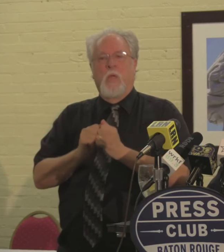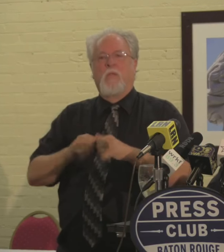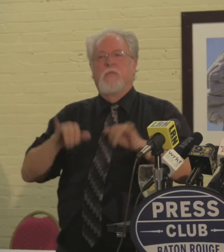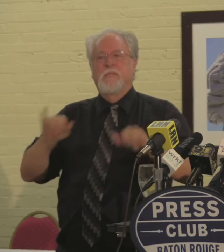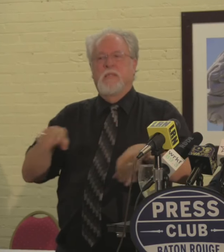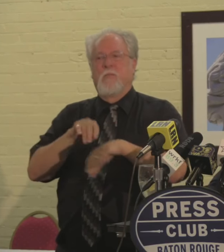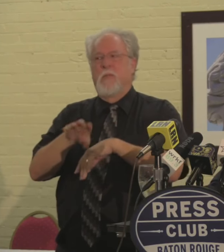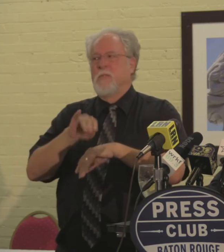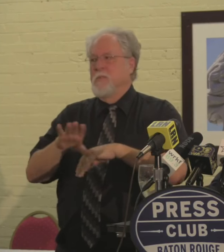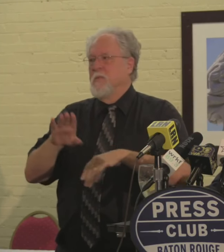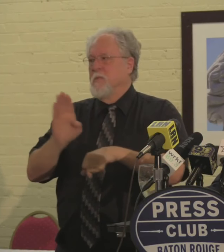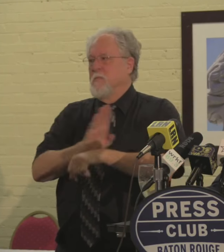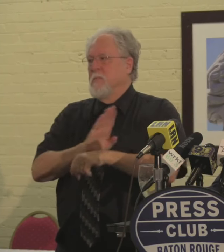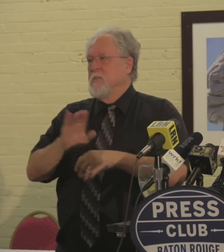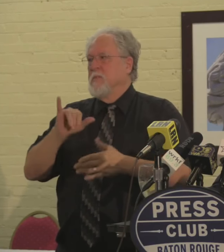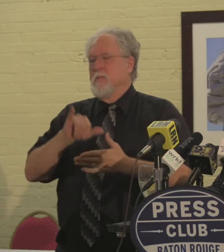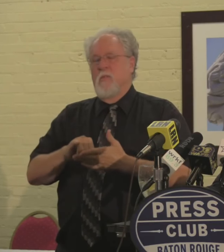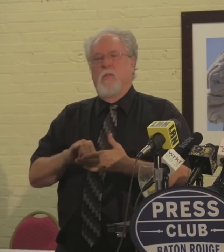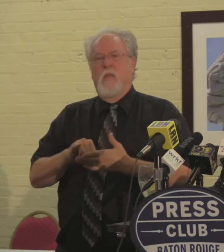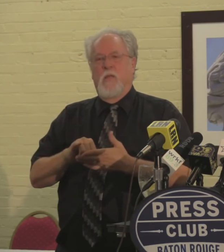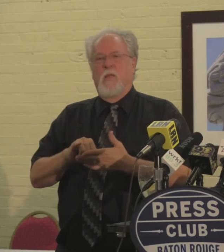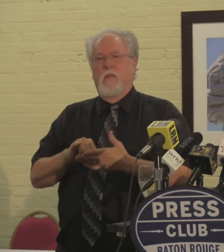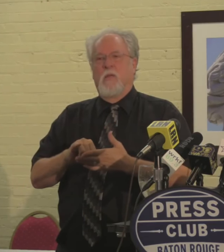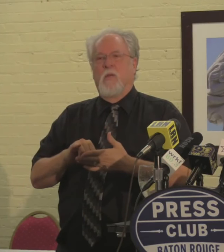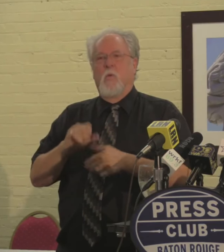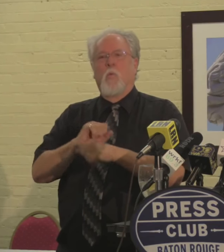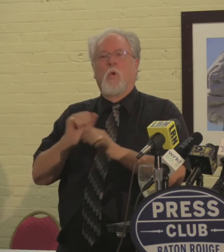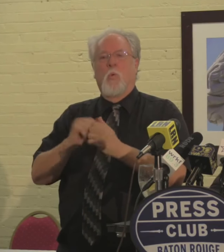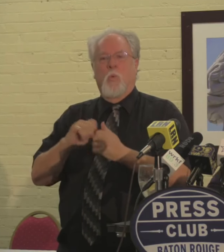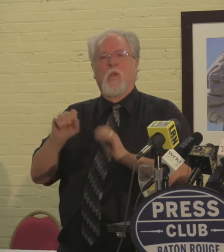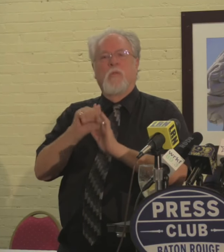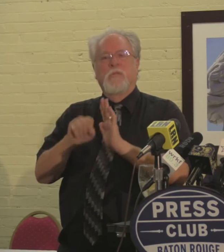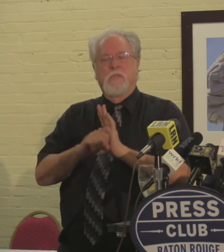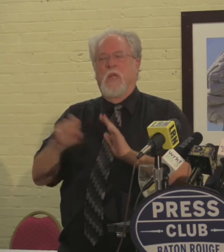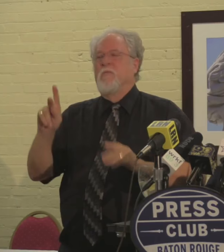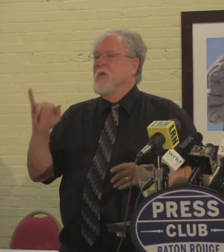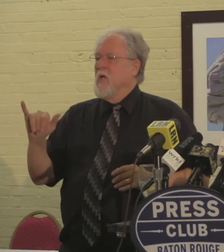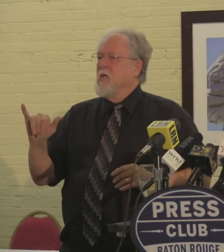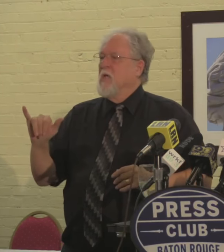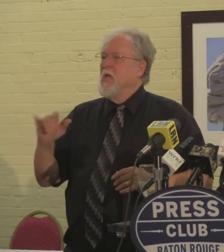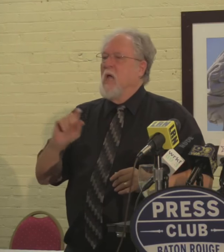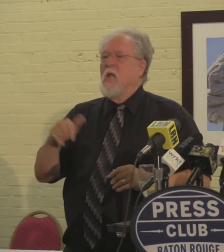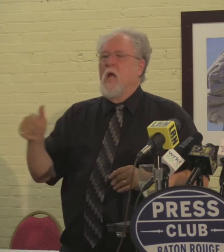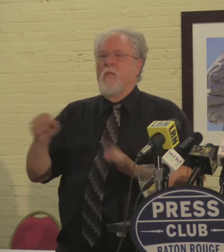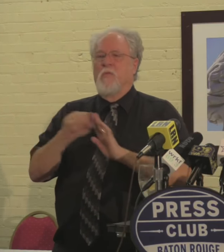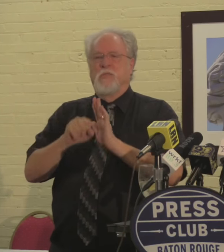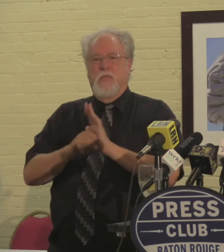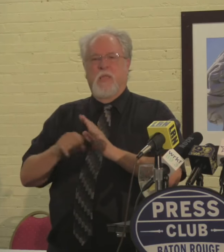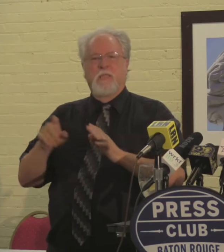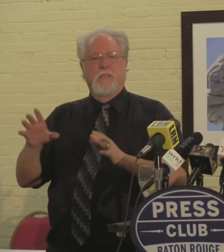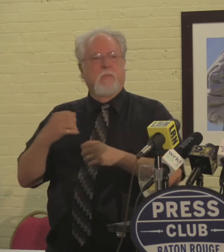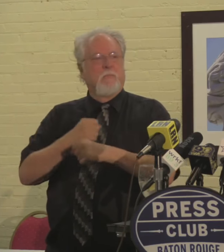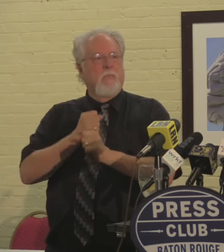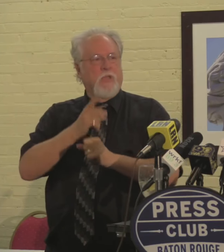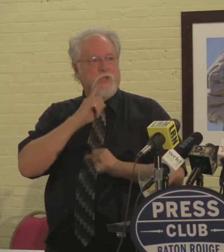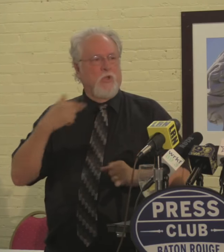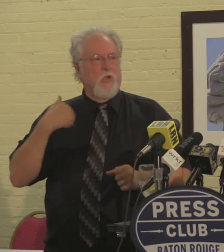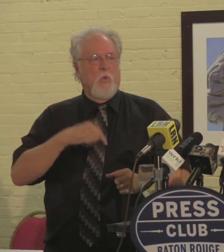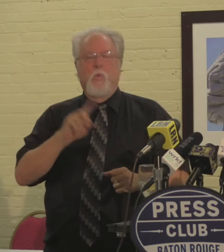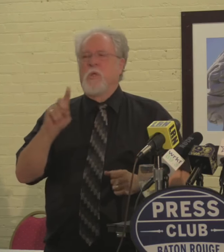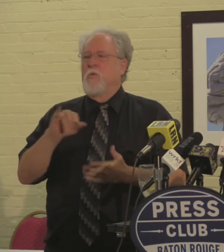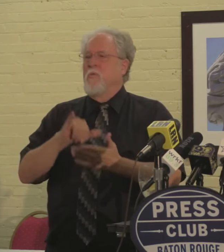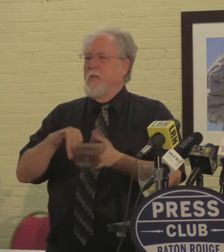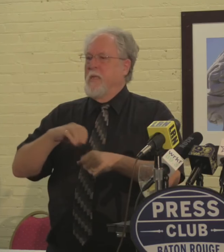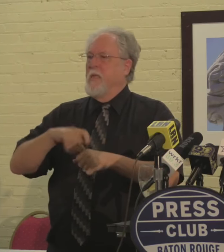consulting firm, in fact, that worked with the state of Kentucky and is working with some other states to make sure that we do that in